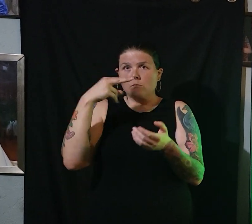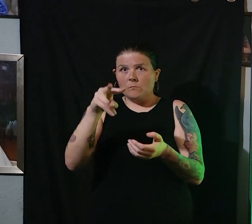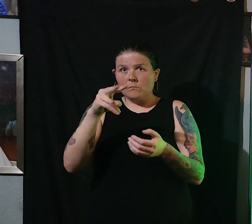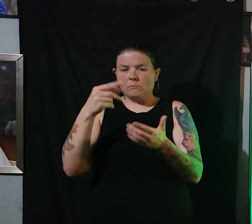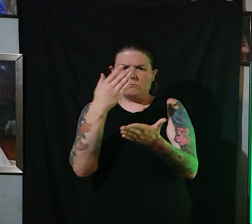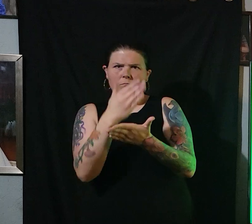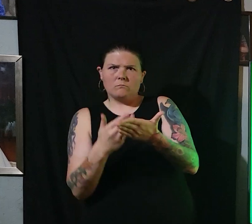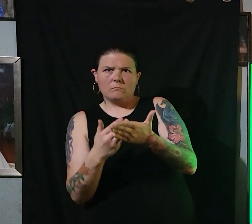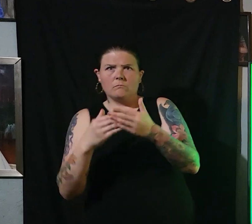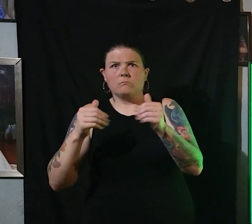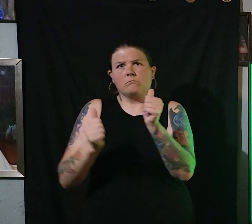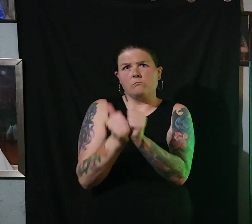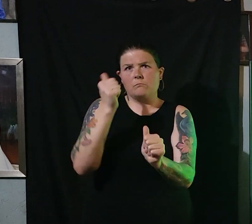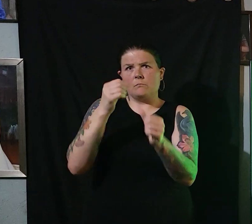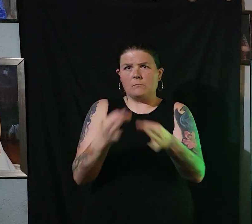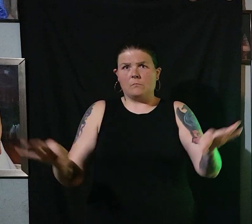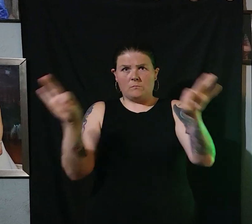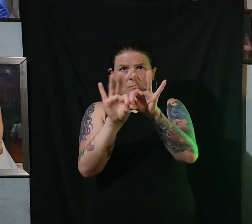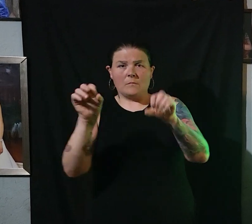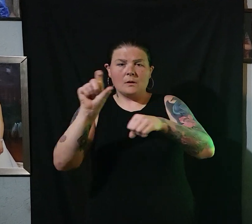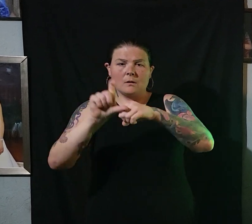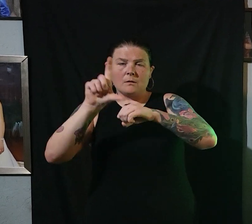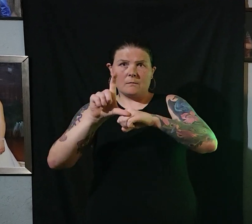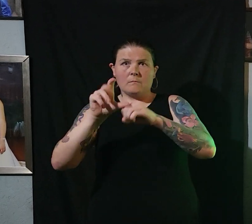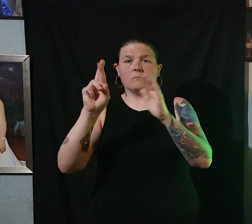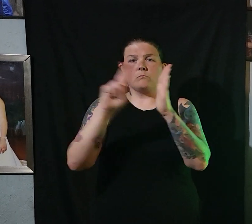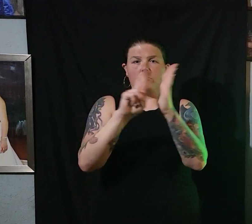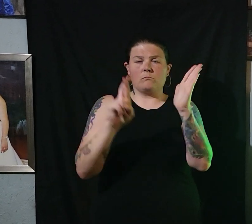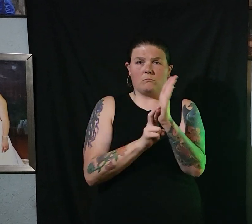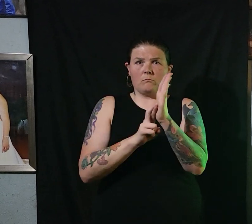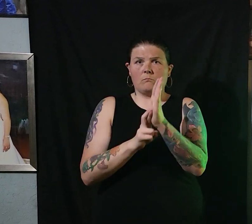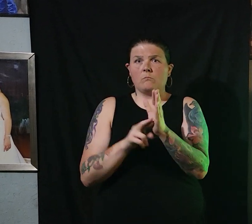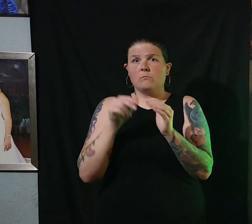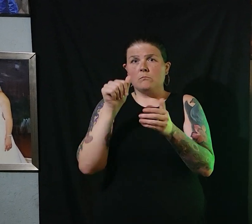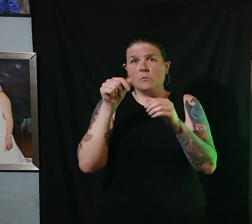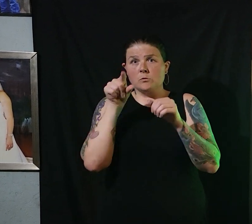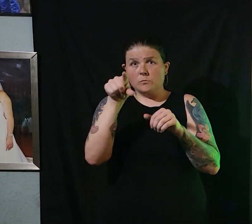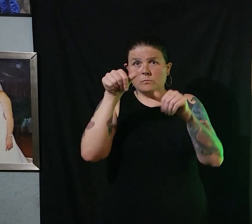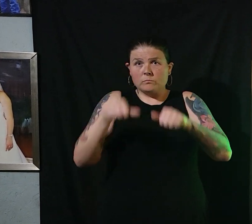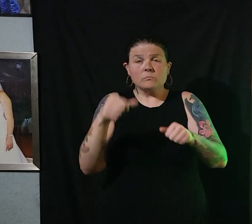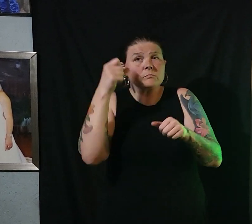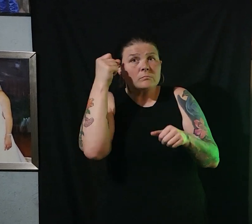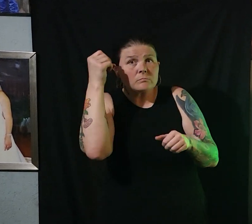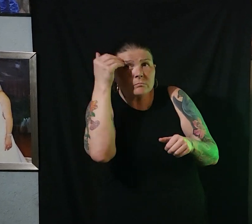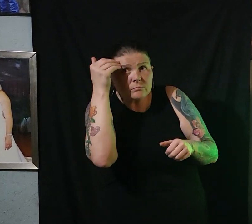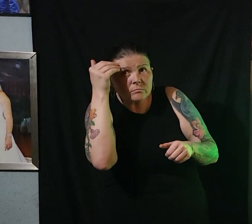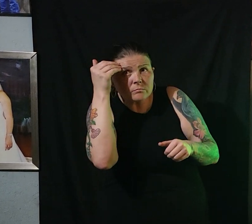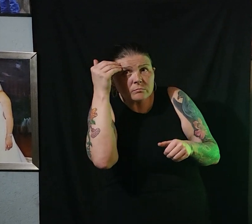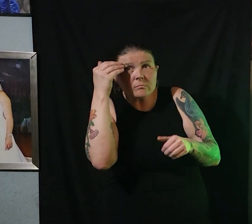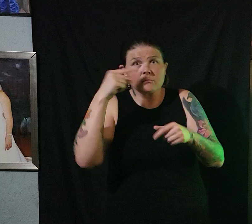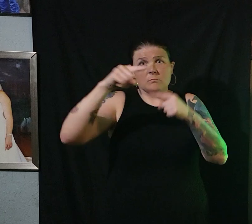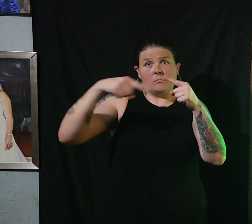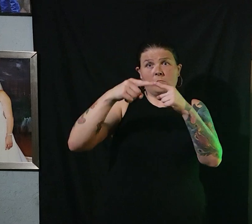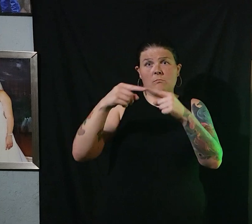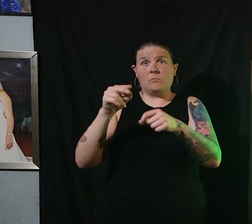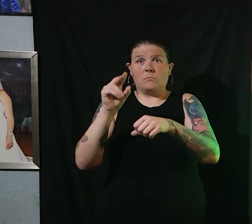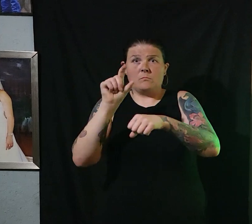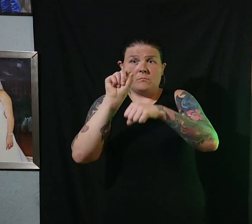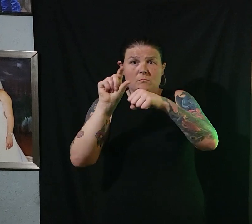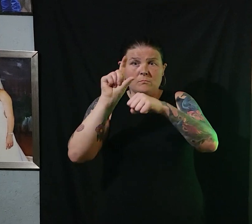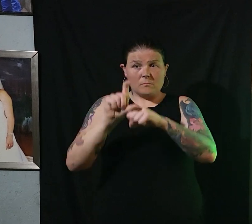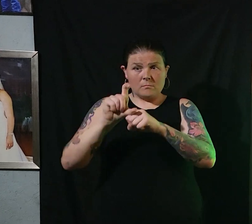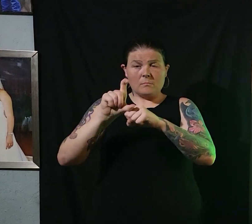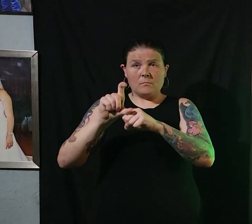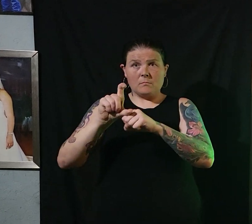the most important capitalization rules so you can know when to